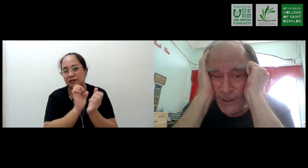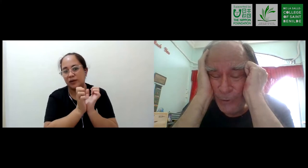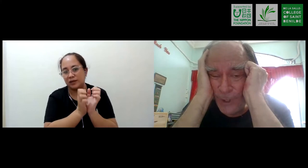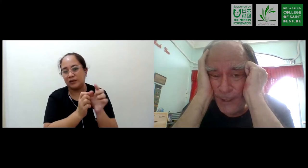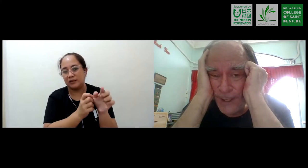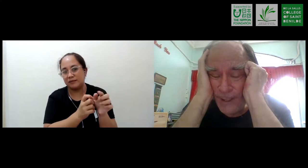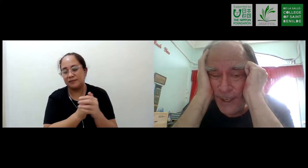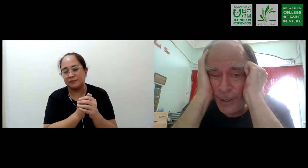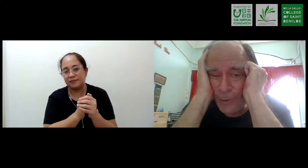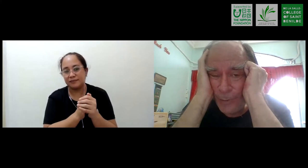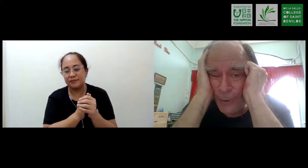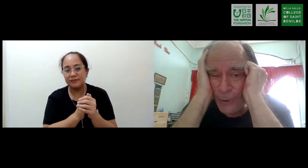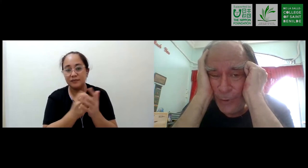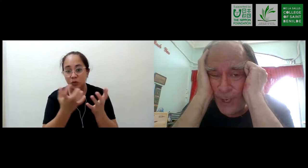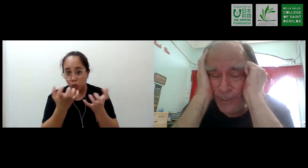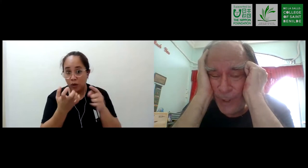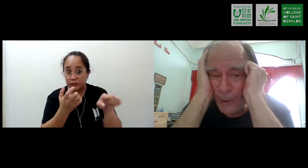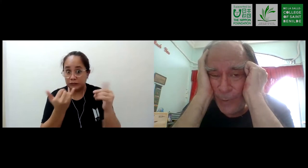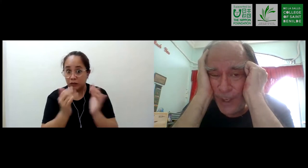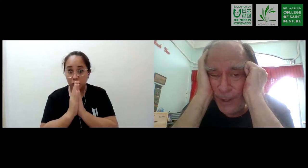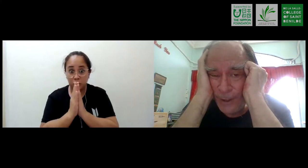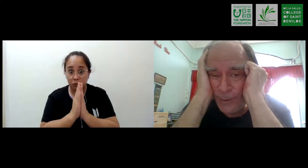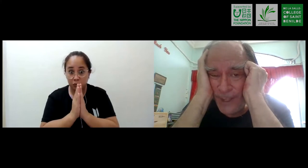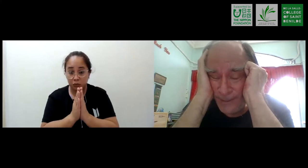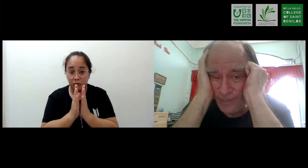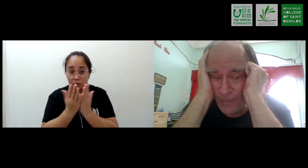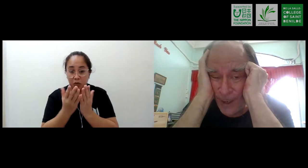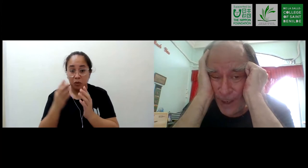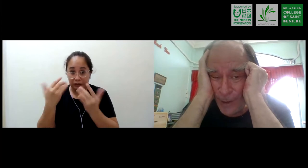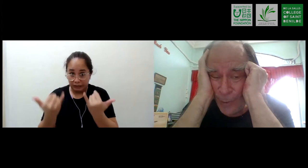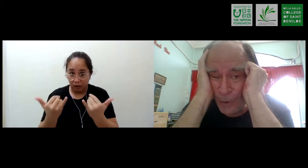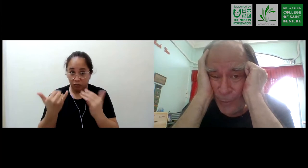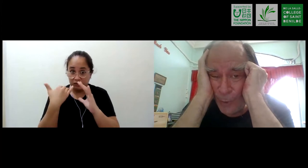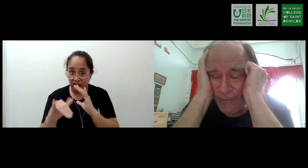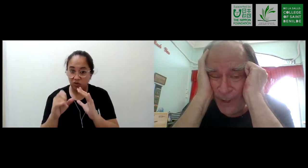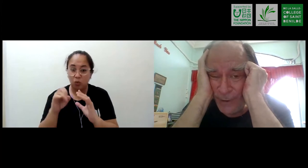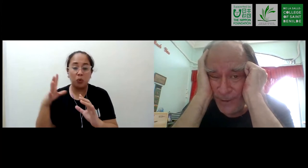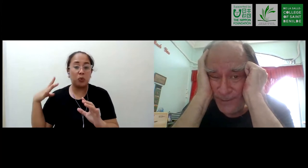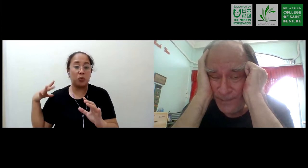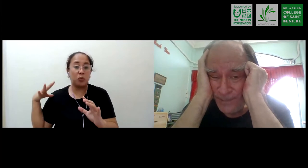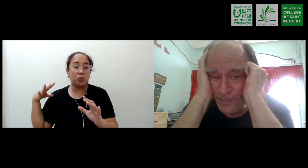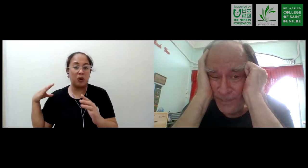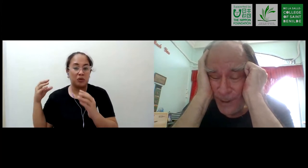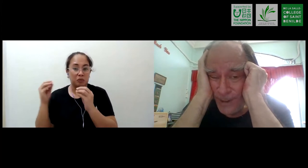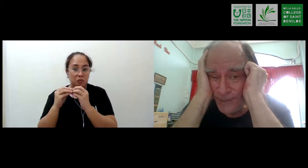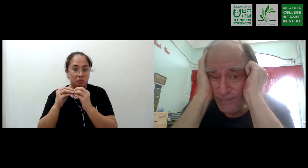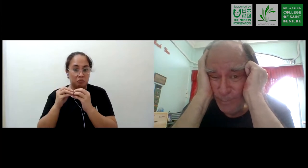So would you like that now, or would you like me to wait a little bit when you're more finished?